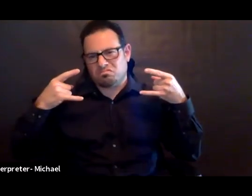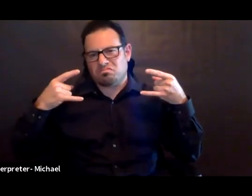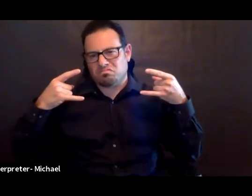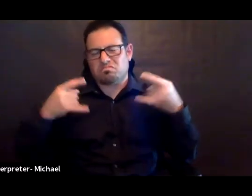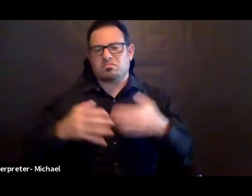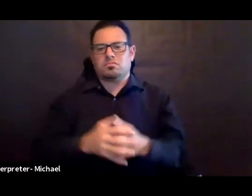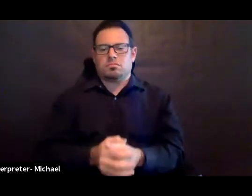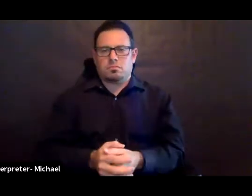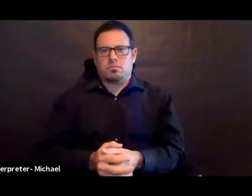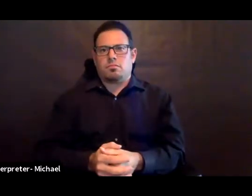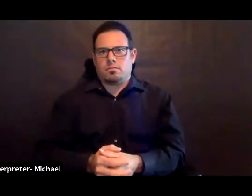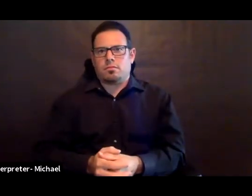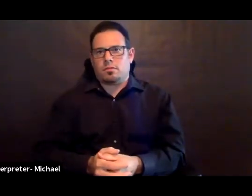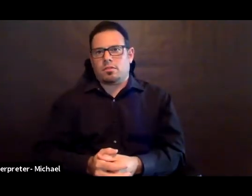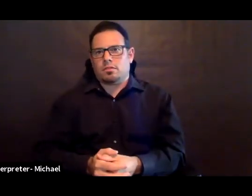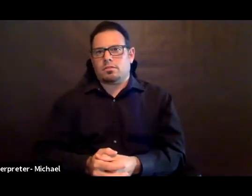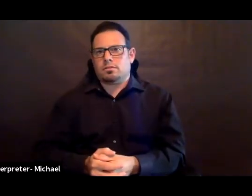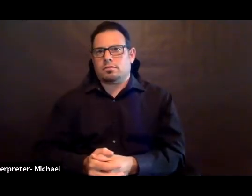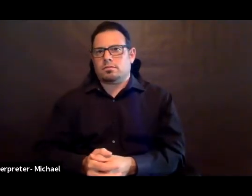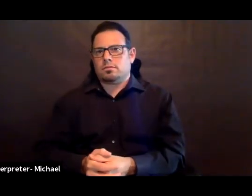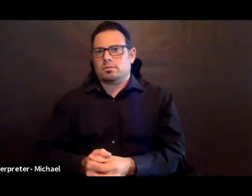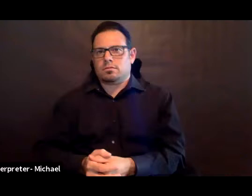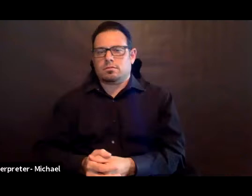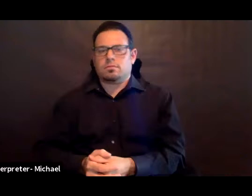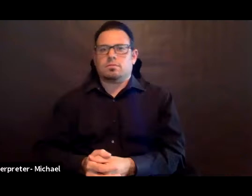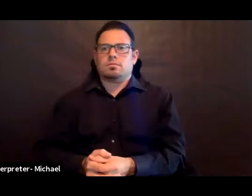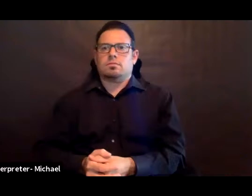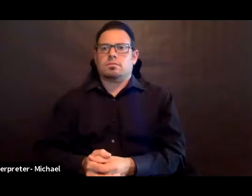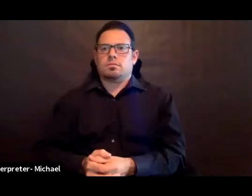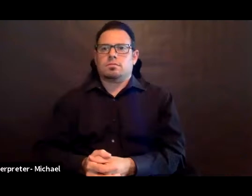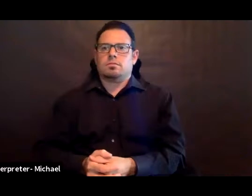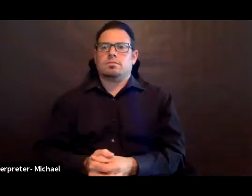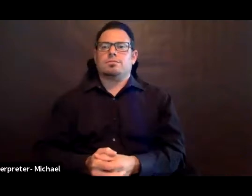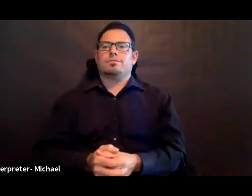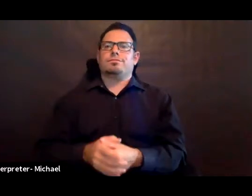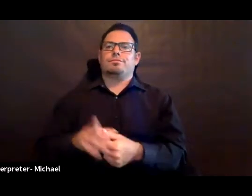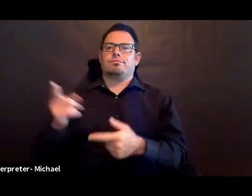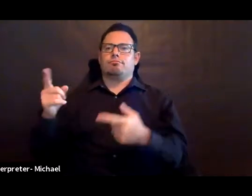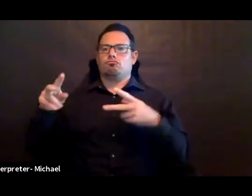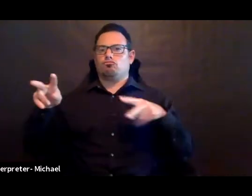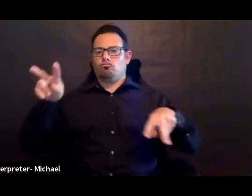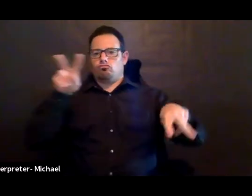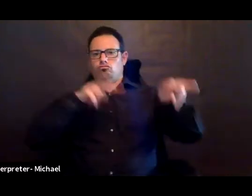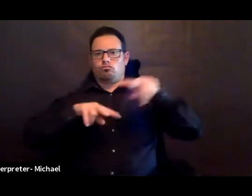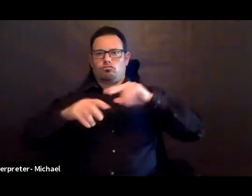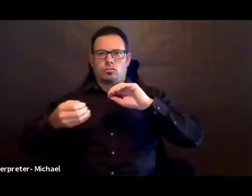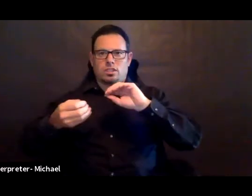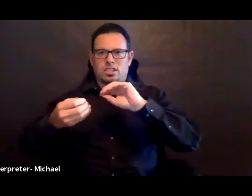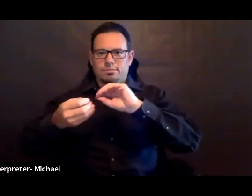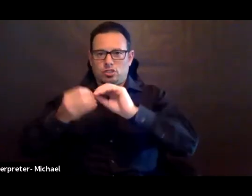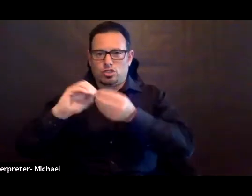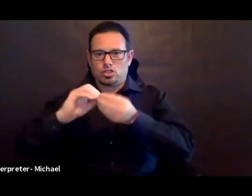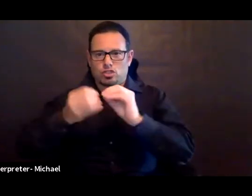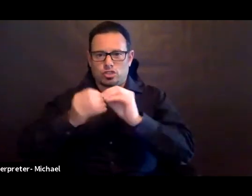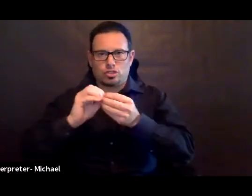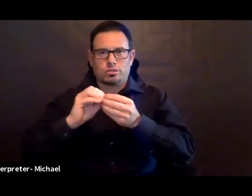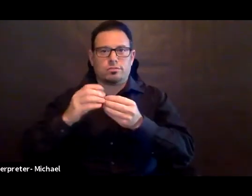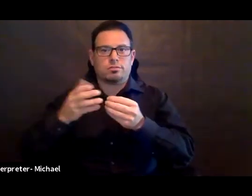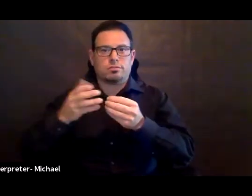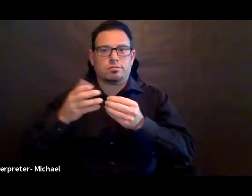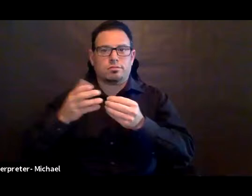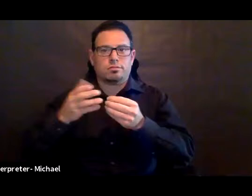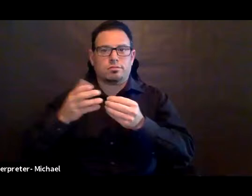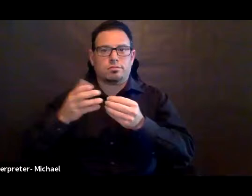time comes for a booster recommendation. Another topic that we have gotten a lot of questions